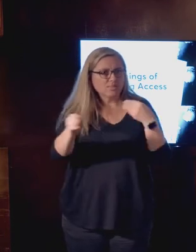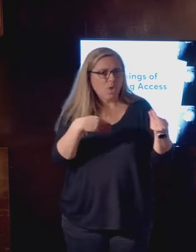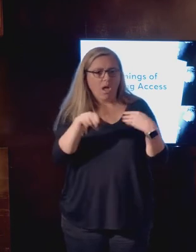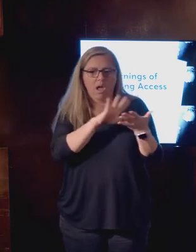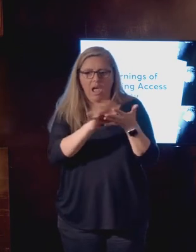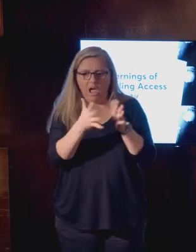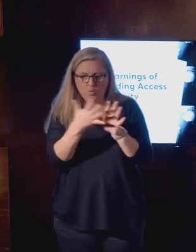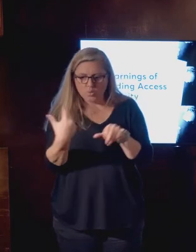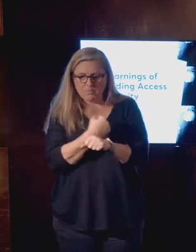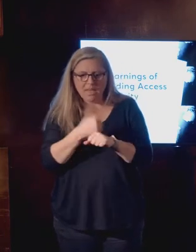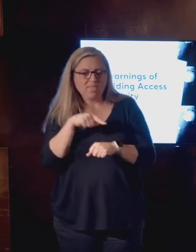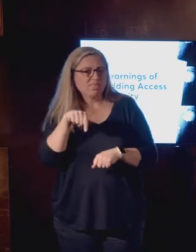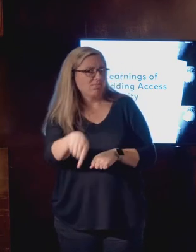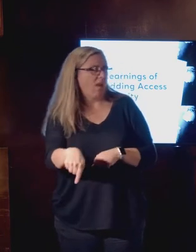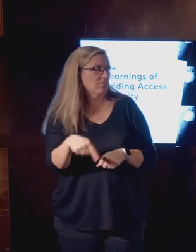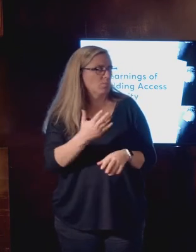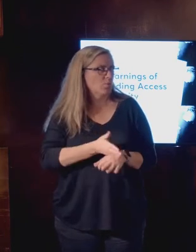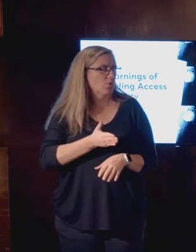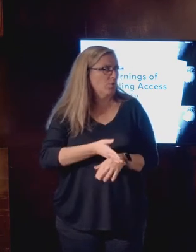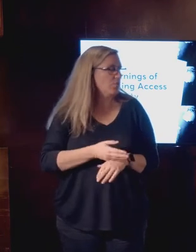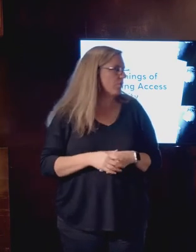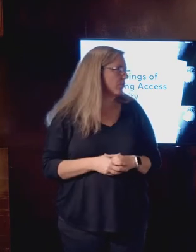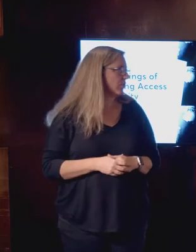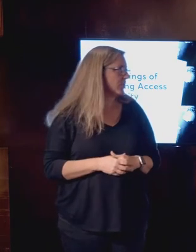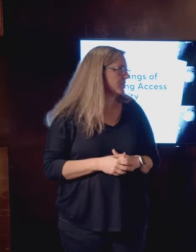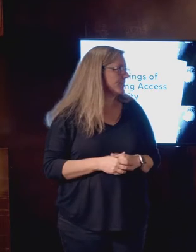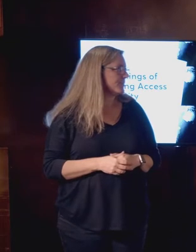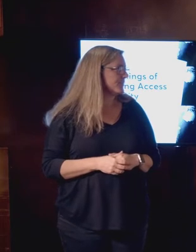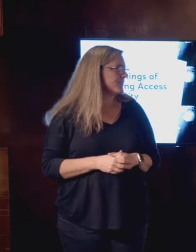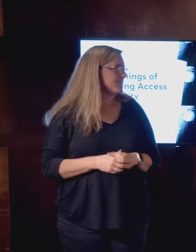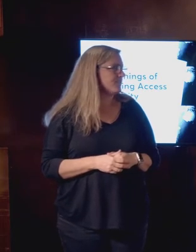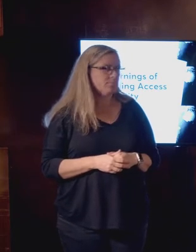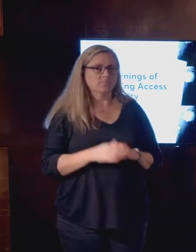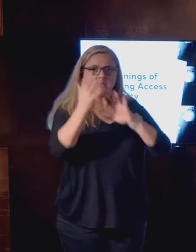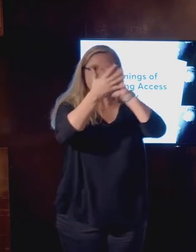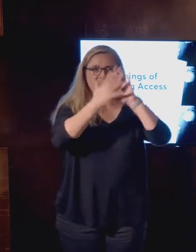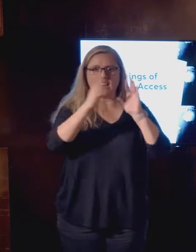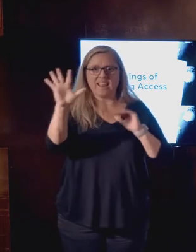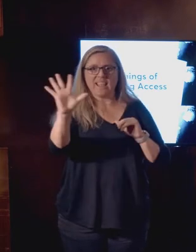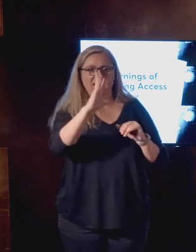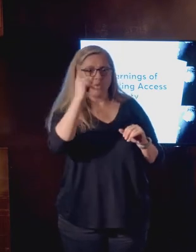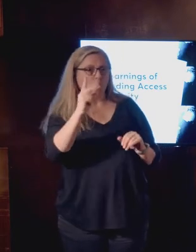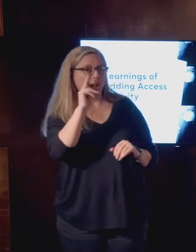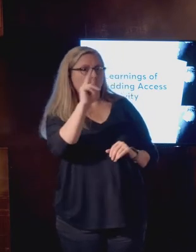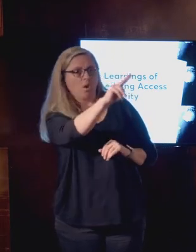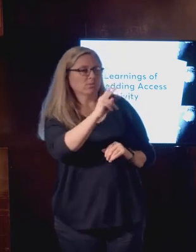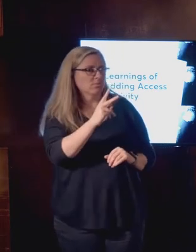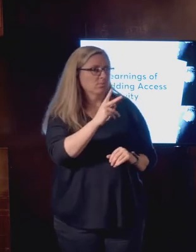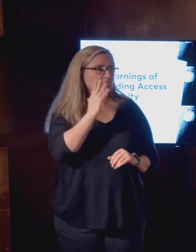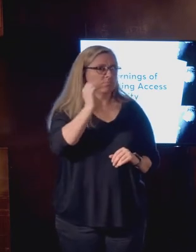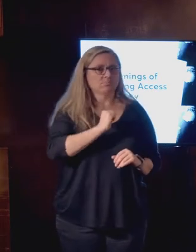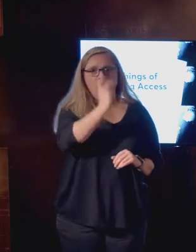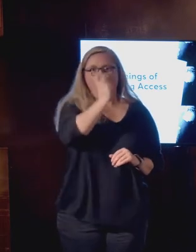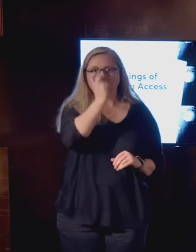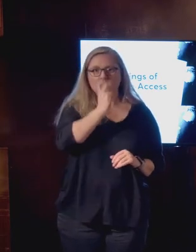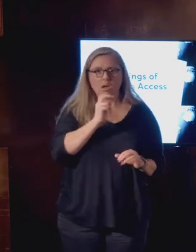make a piece of work. And that, you know, everybody can then watch the show. If you're elderly, you could get